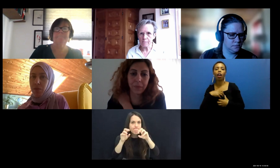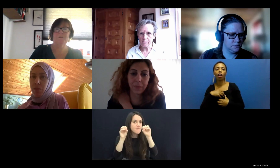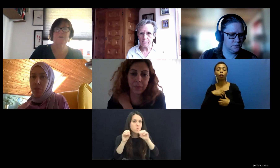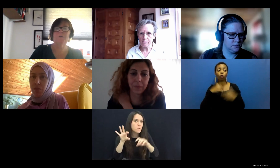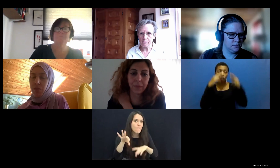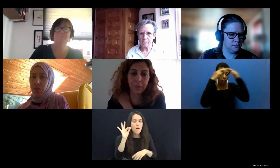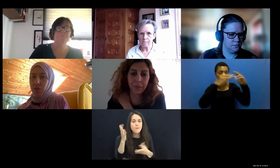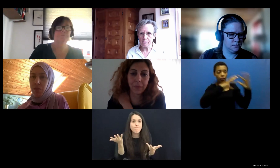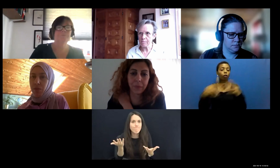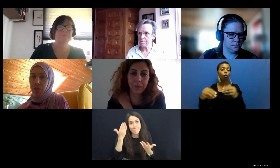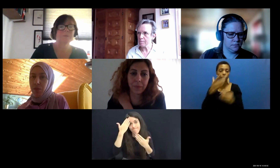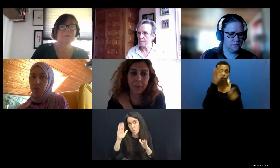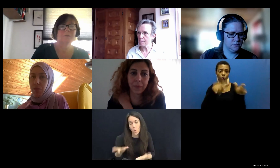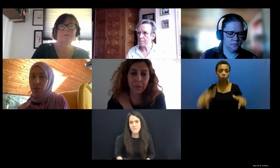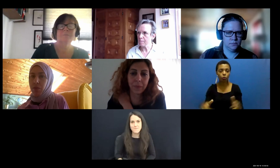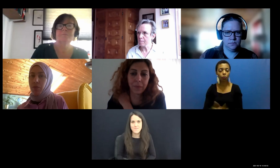Yeah.